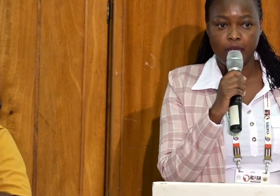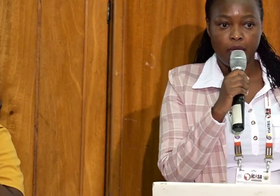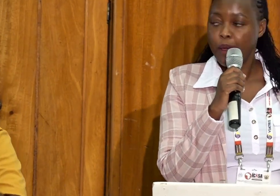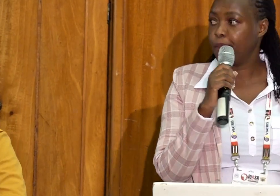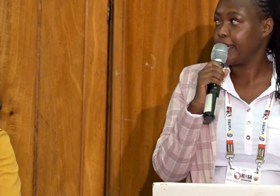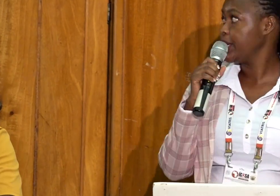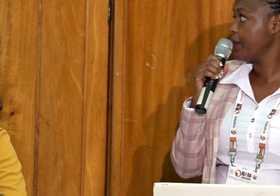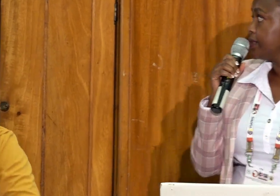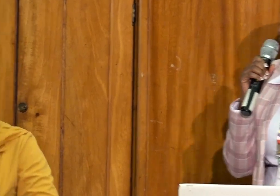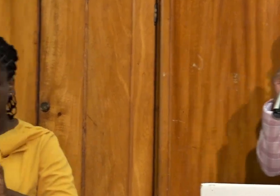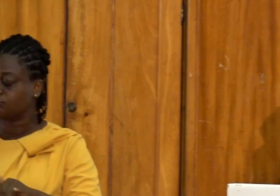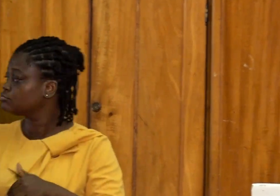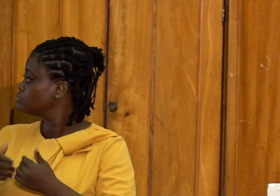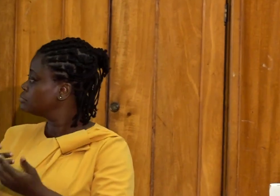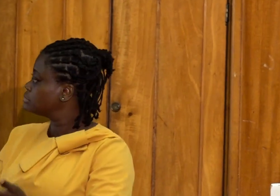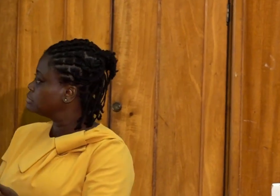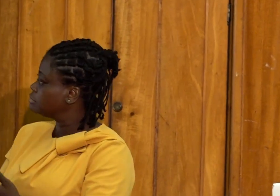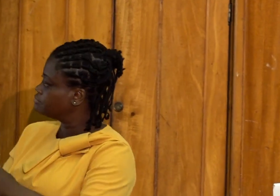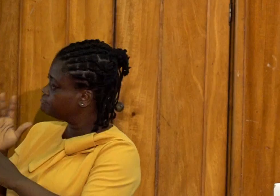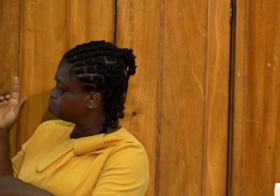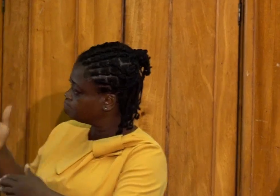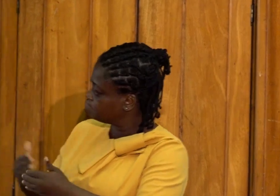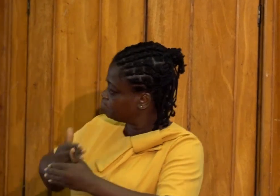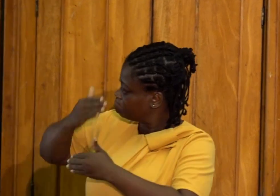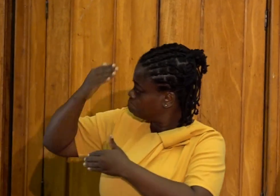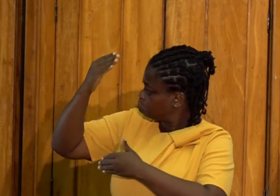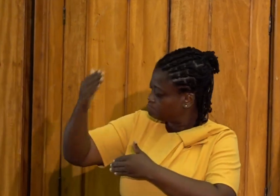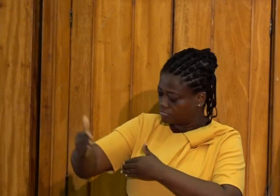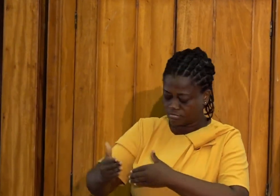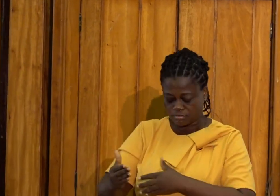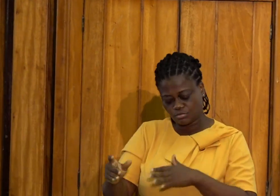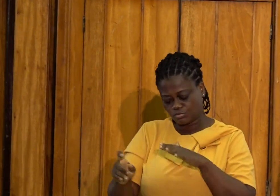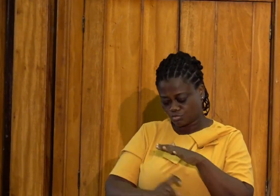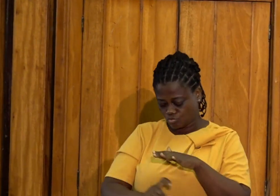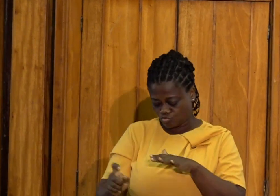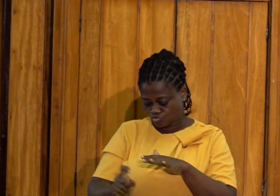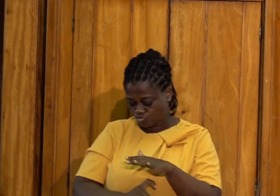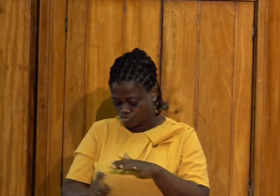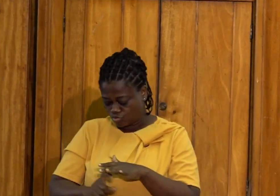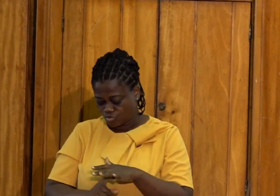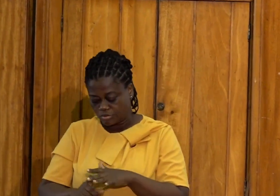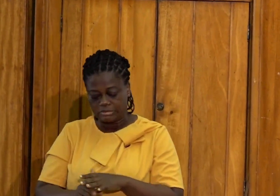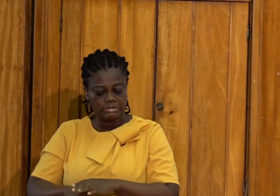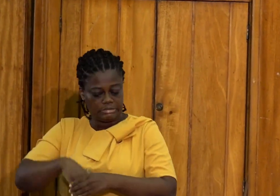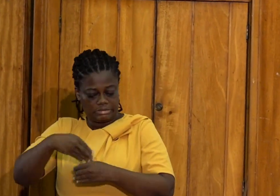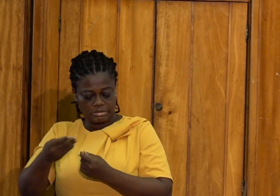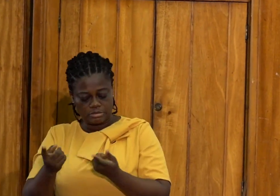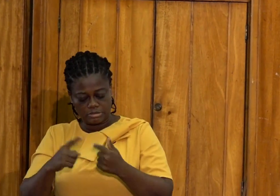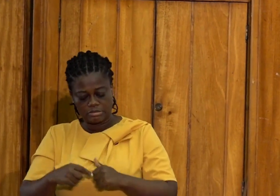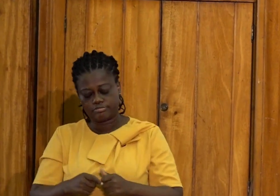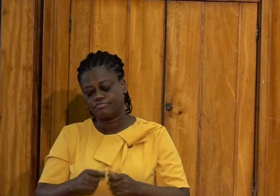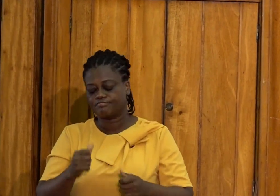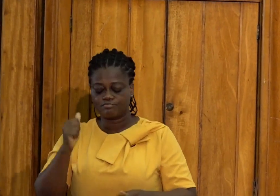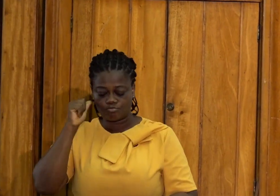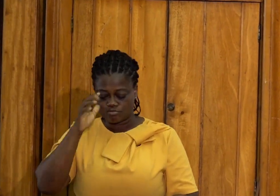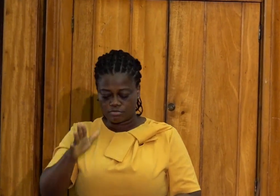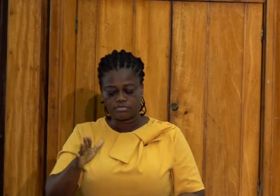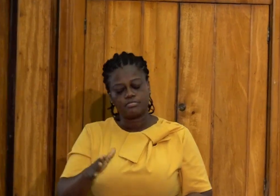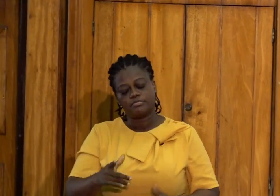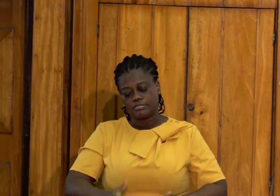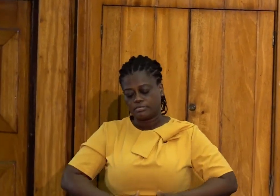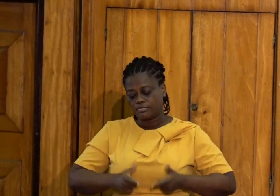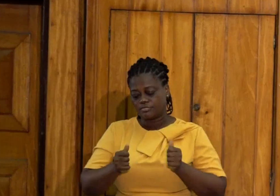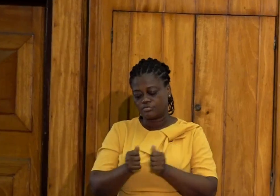titled Beyond the Screen, Evaluating Post-Treatment Outcomes of Women Living with HIV